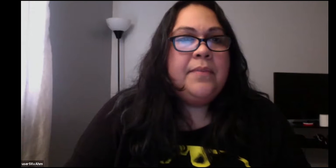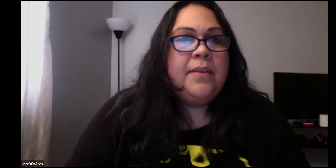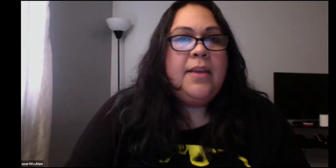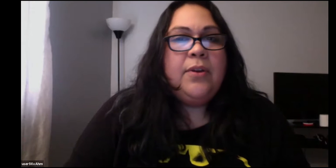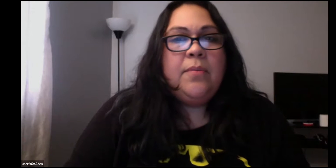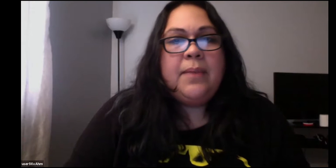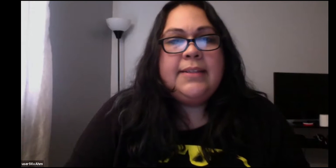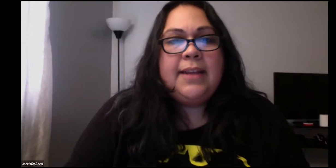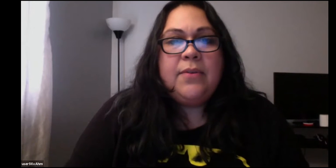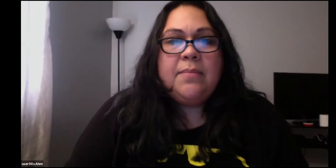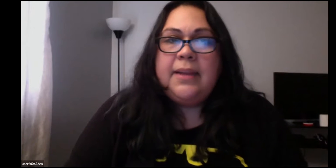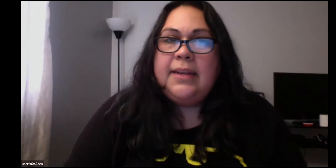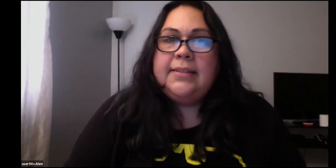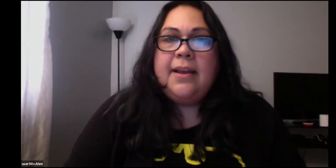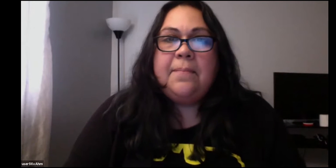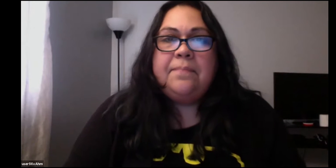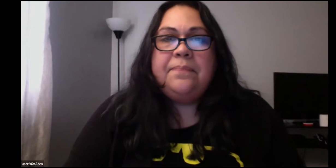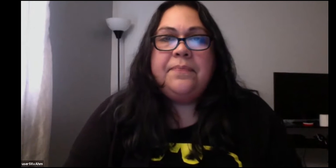If we don't play it today, we can play it next time.